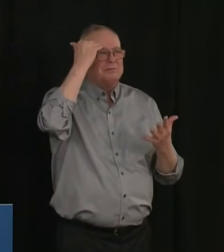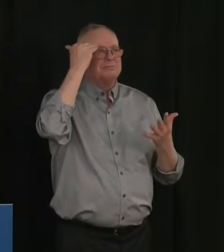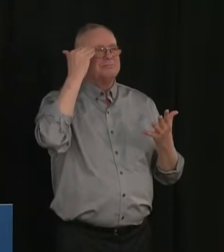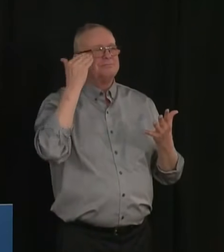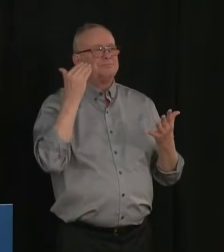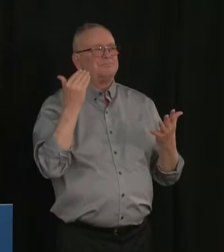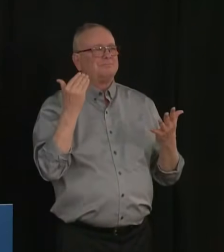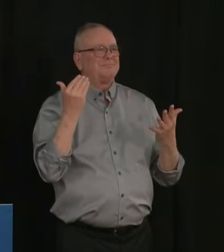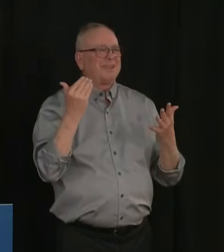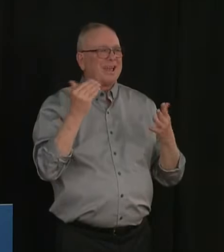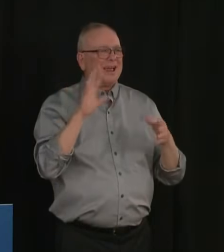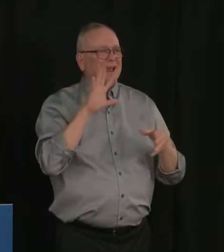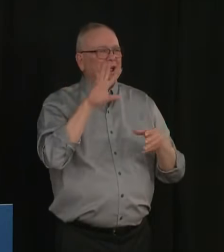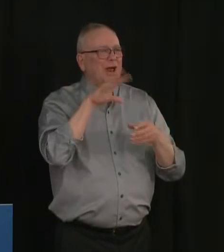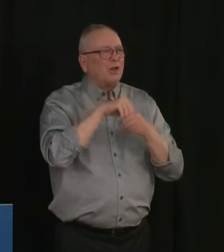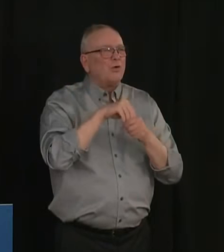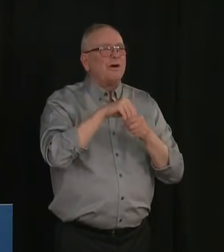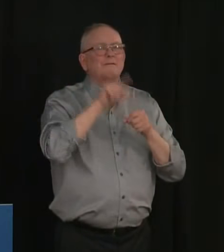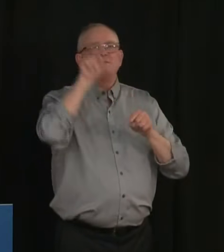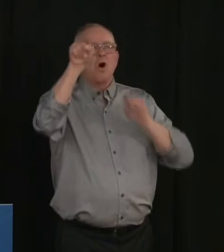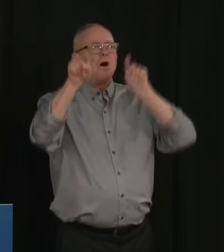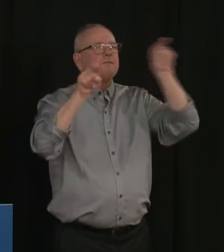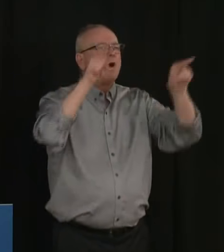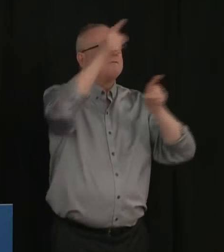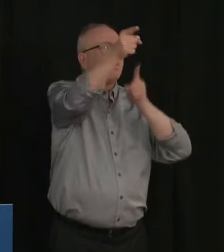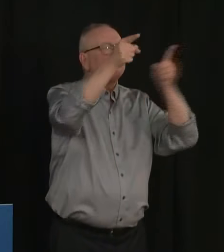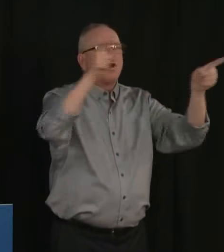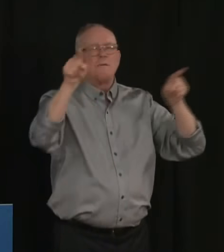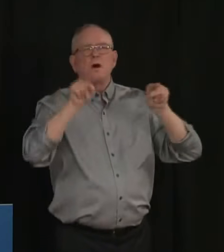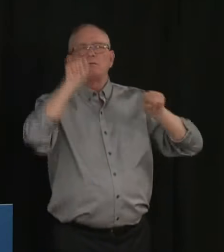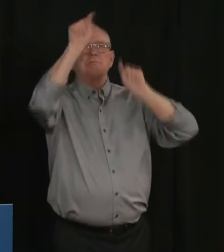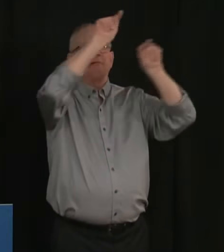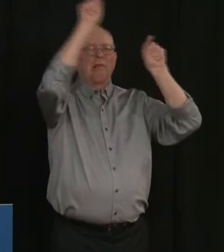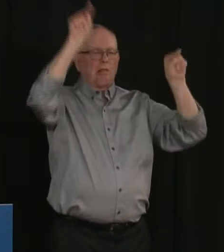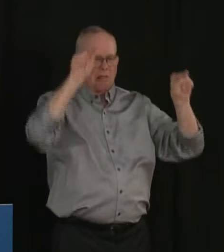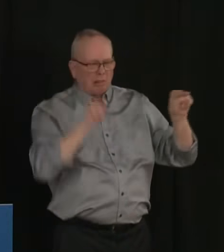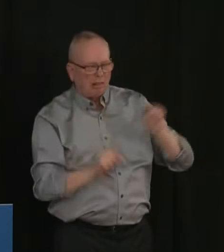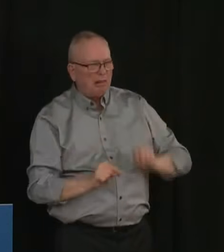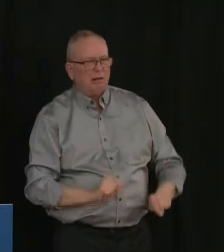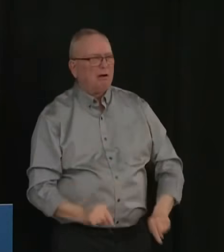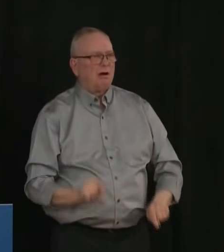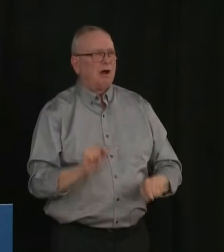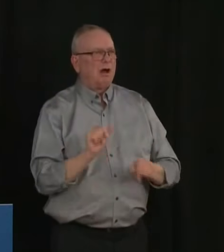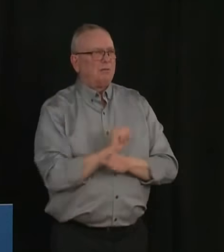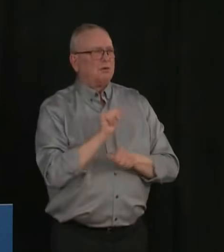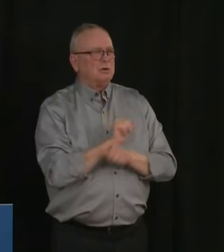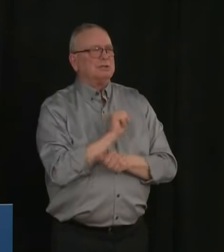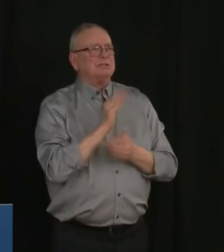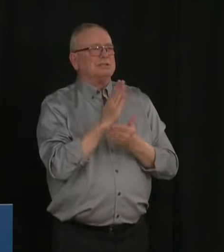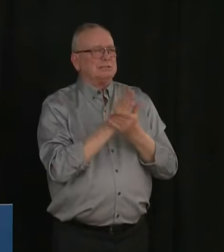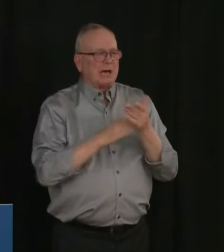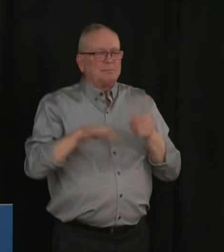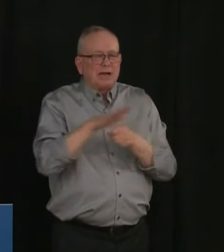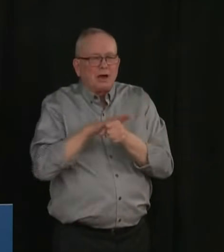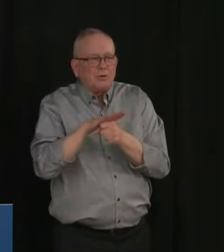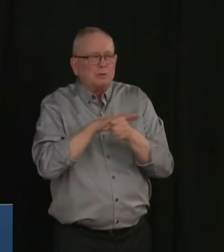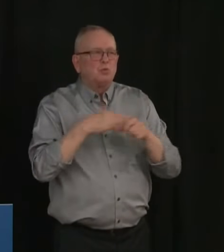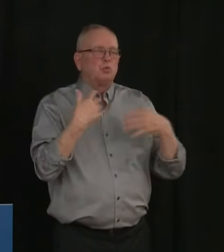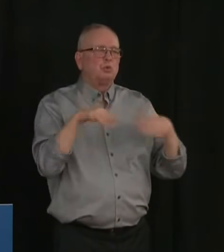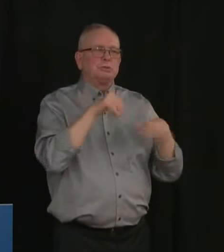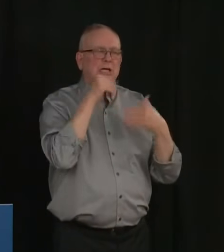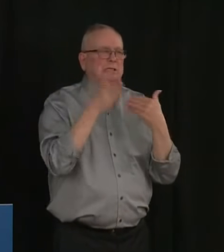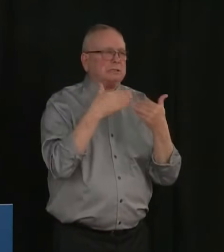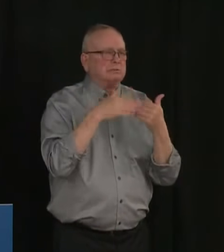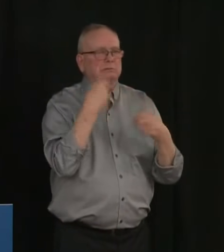including in rural areas. But for some people, there may be barriers that we haven't been able to overcome yet. It's just last week that Alberta Health Services began rolling